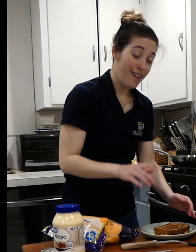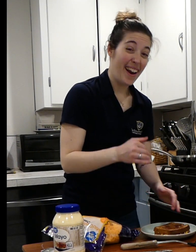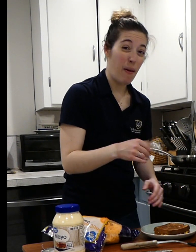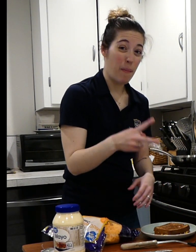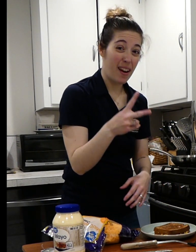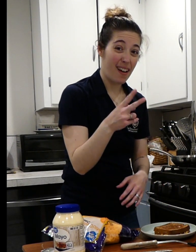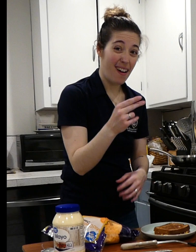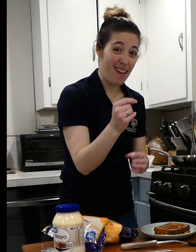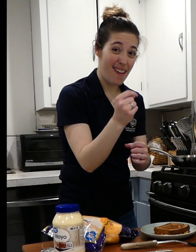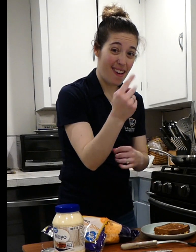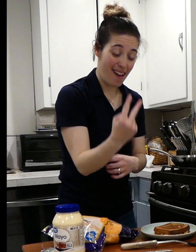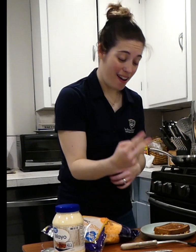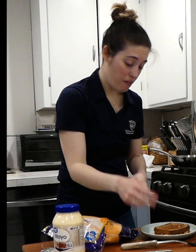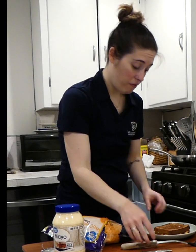Now I'm going to cut it in half.